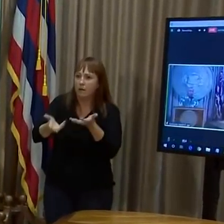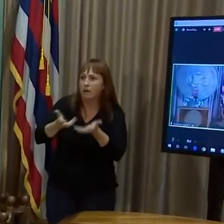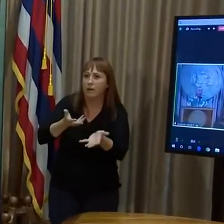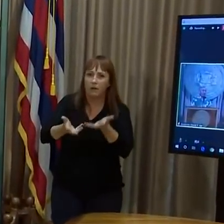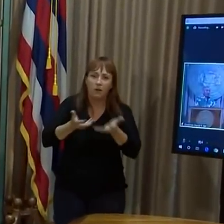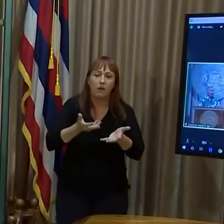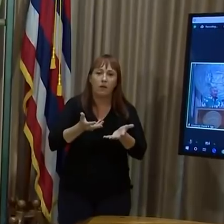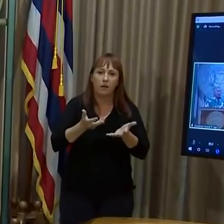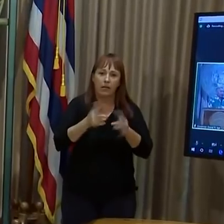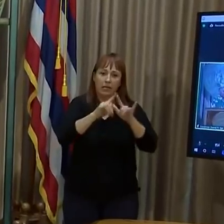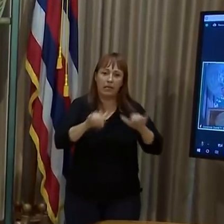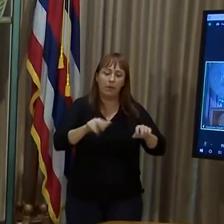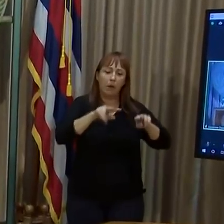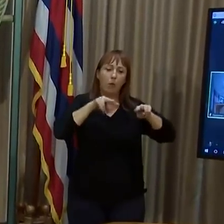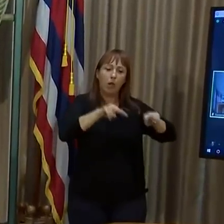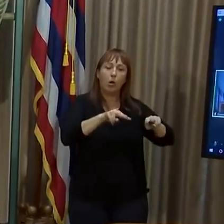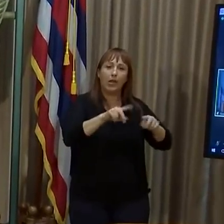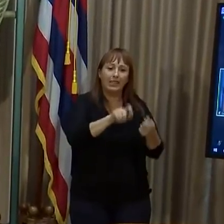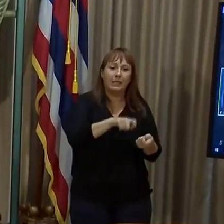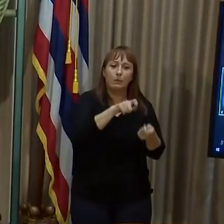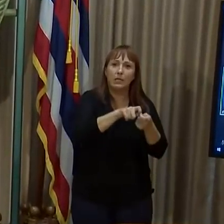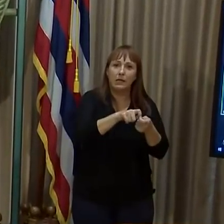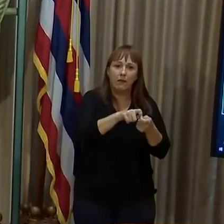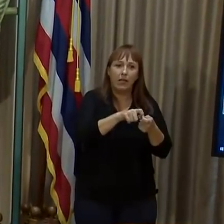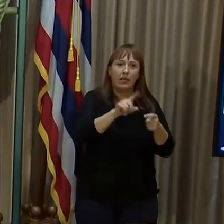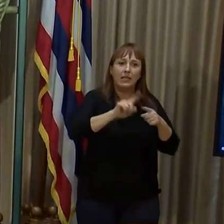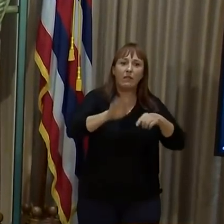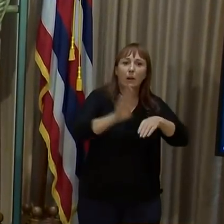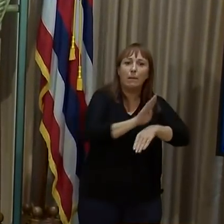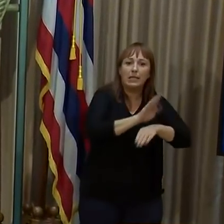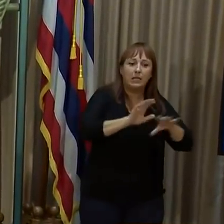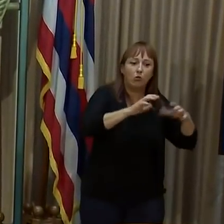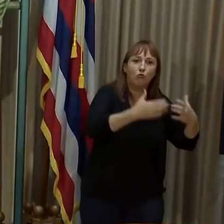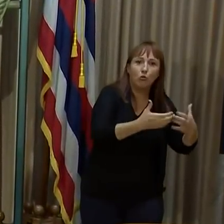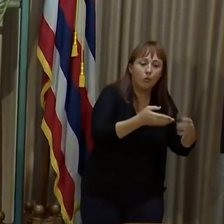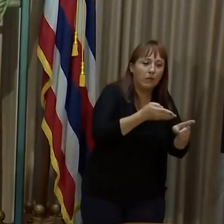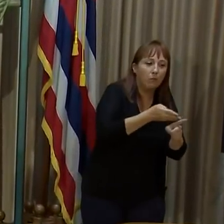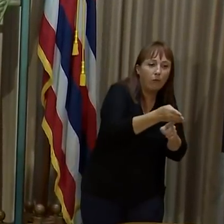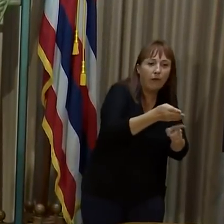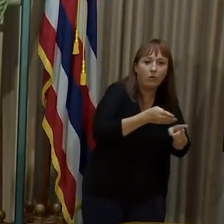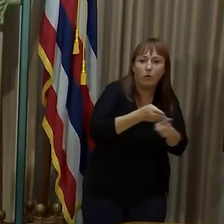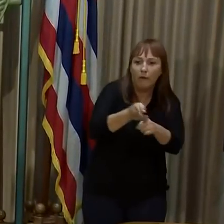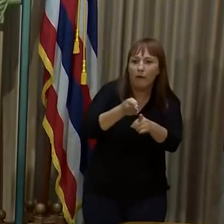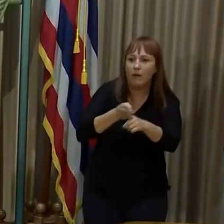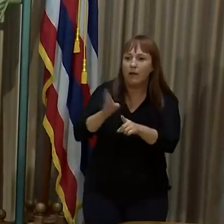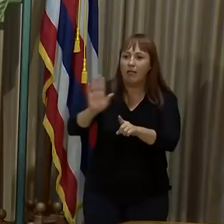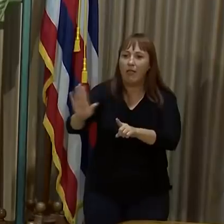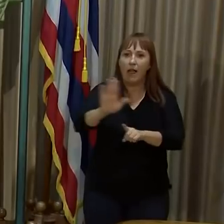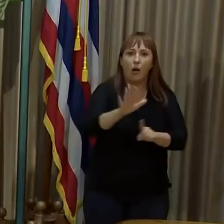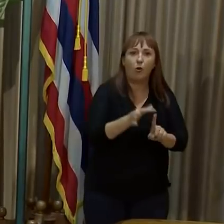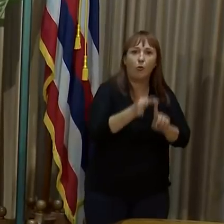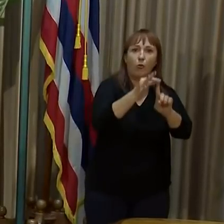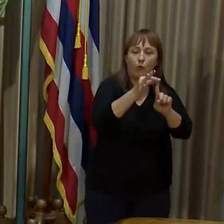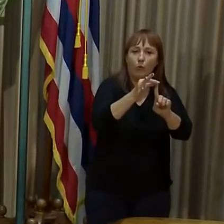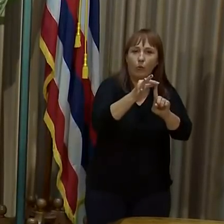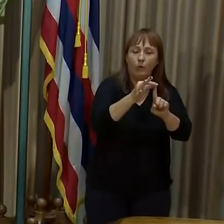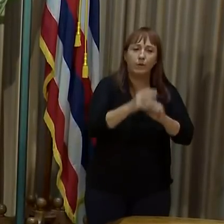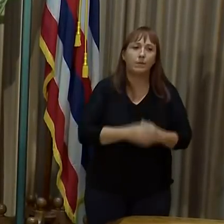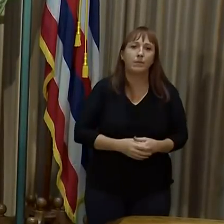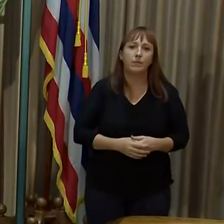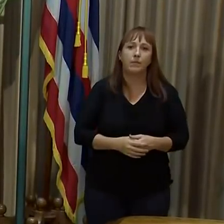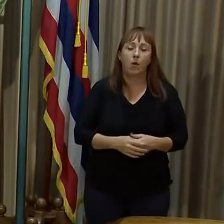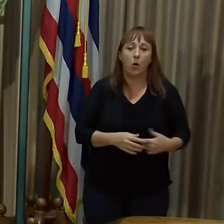we examine, specific industries that have unique requirements, or when we discover